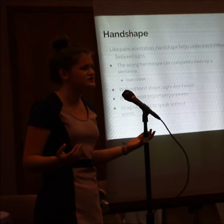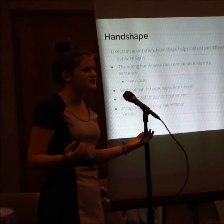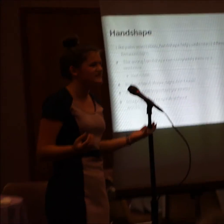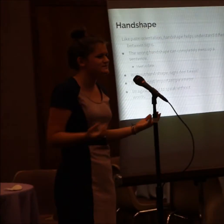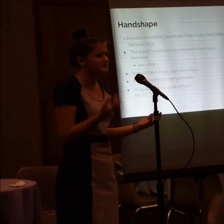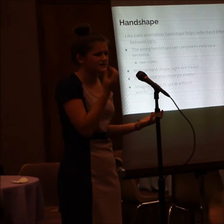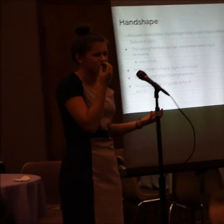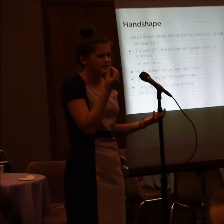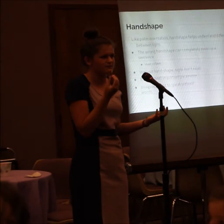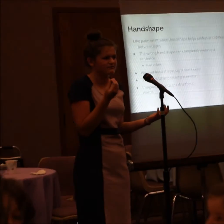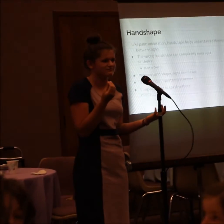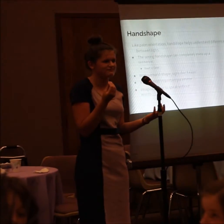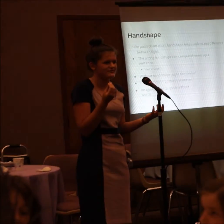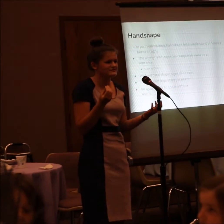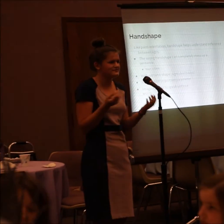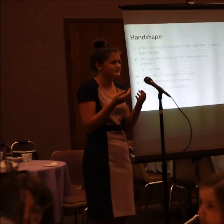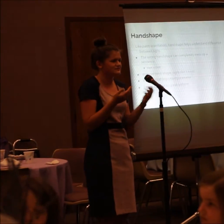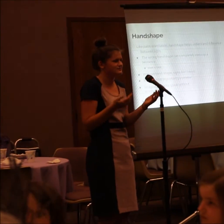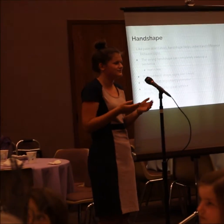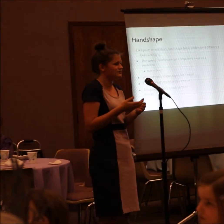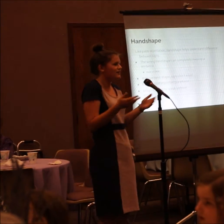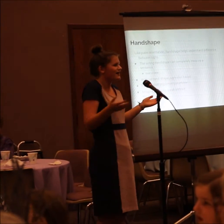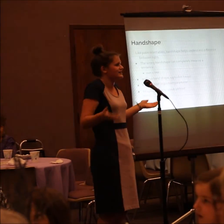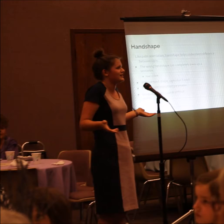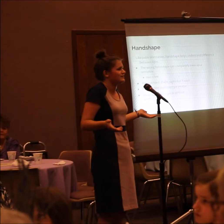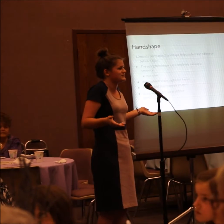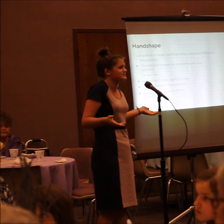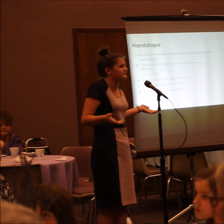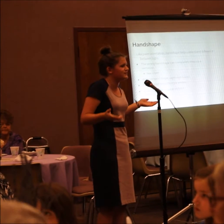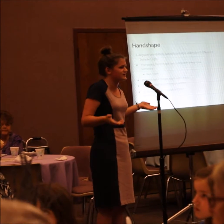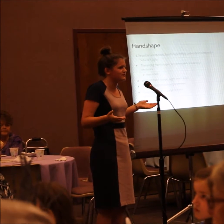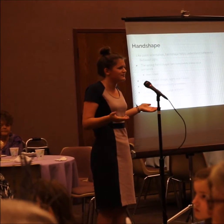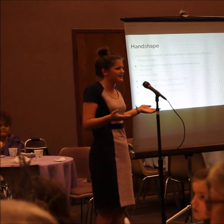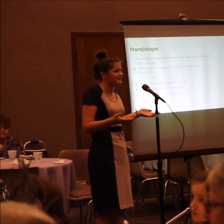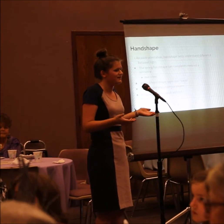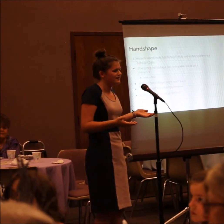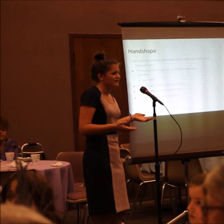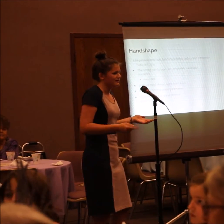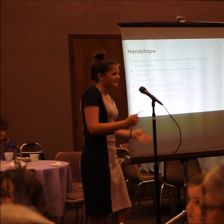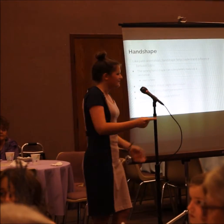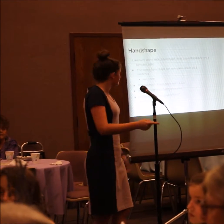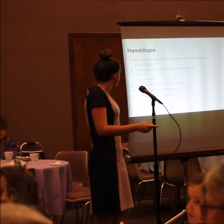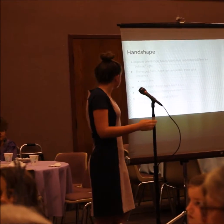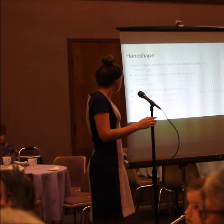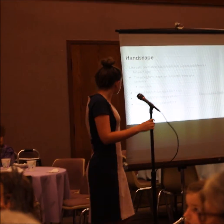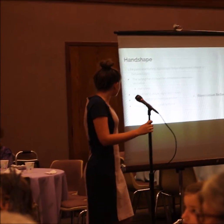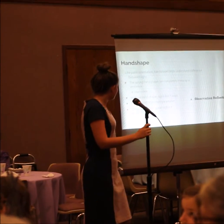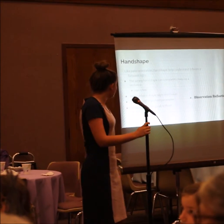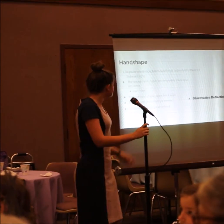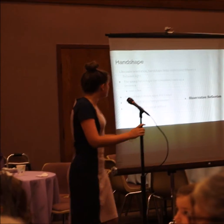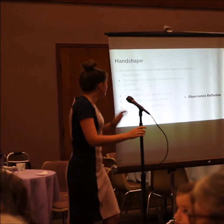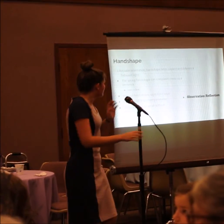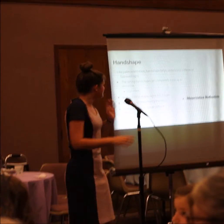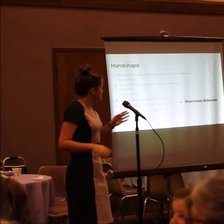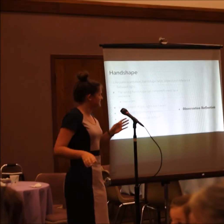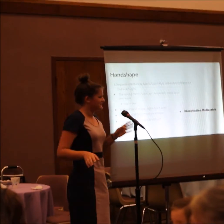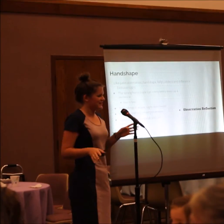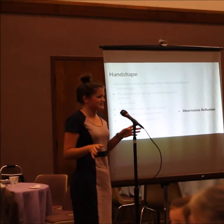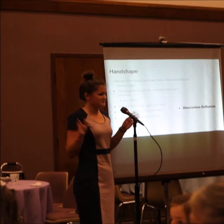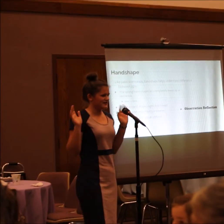trying to speak without your mouth. You're not going to be able to fully communicate. And observation reflection, when